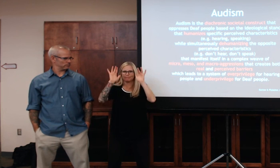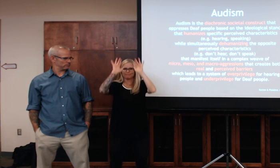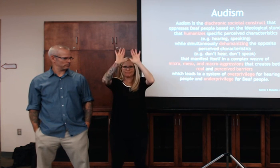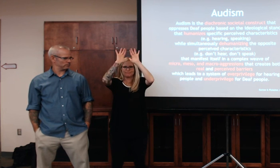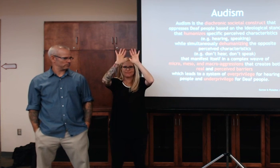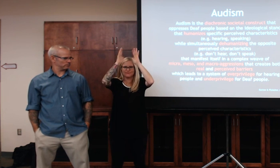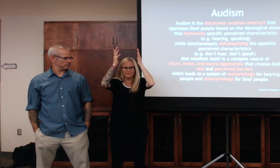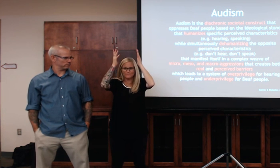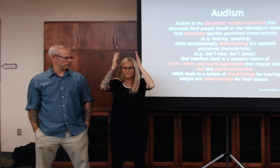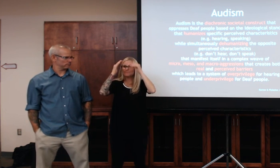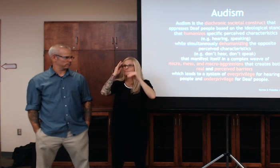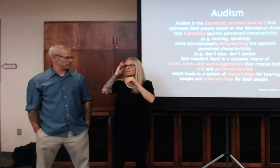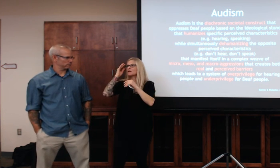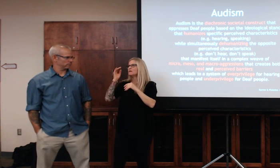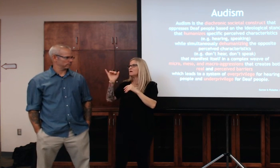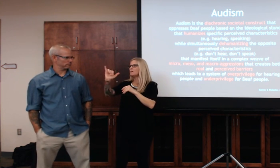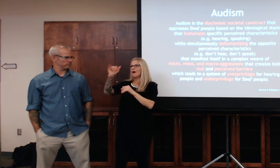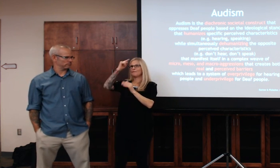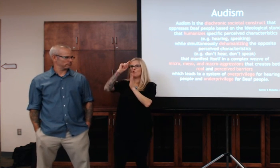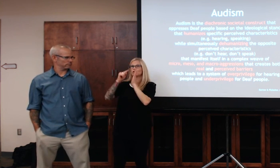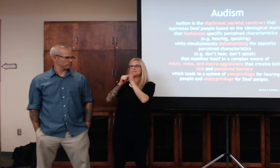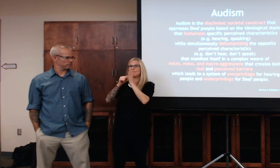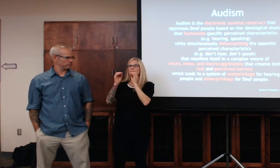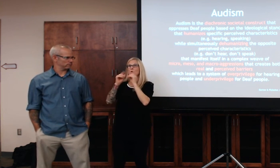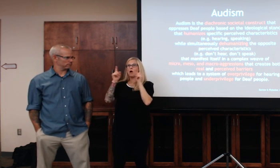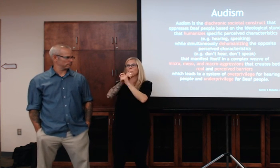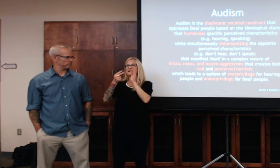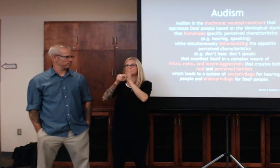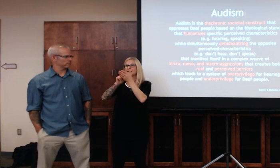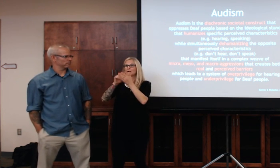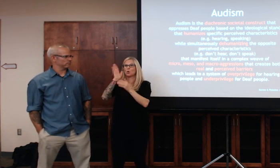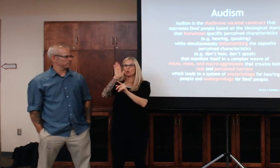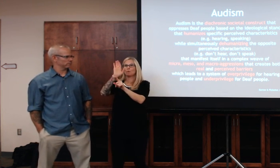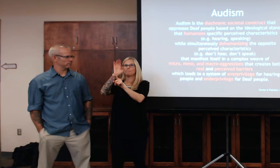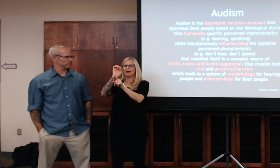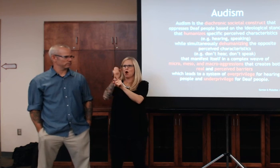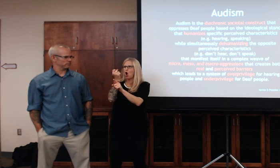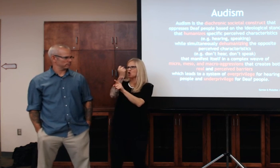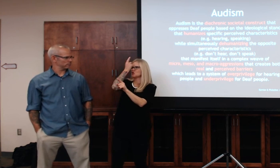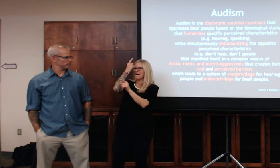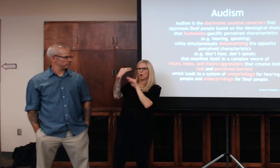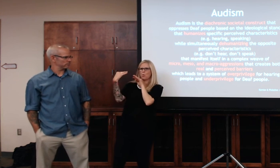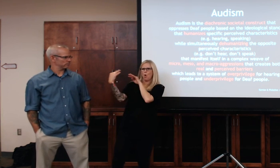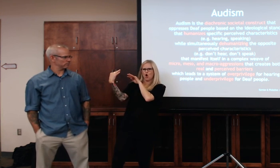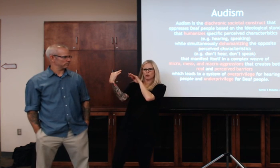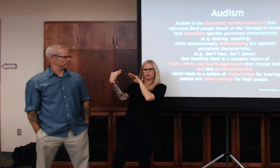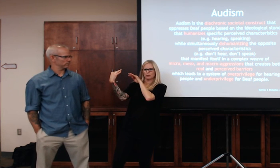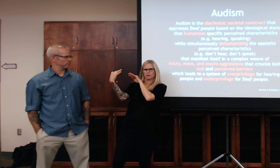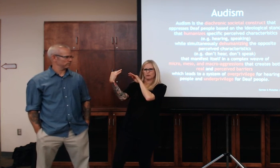meanings become more complex. For example, a more complex meaning would be like understanding war.